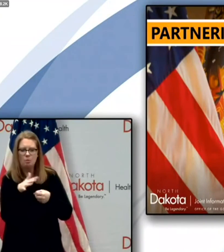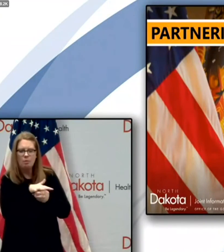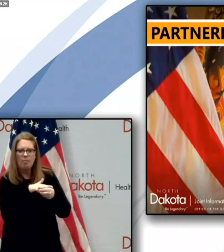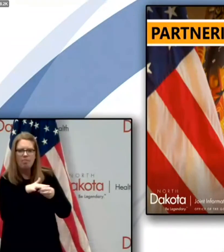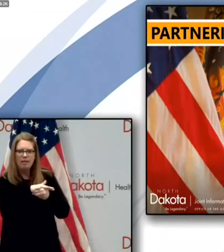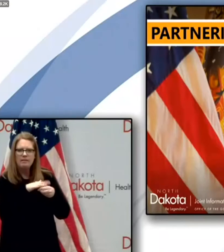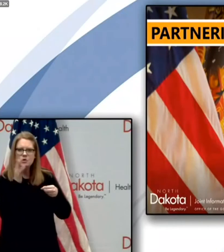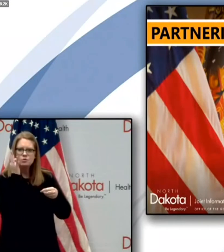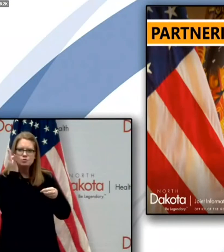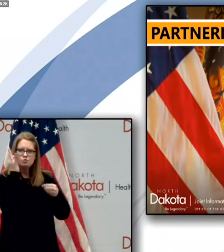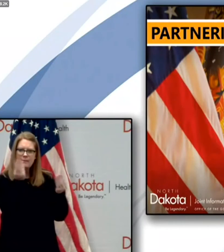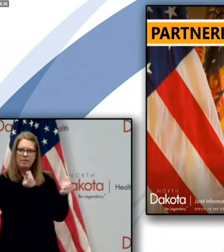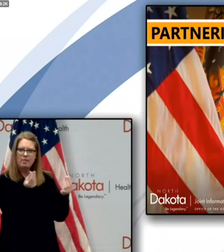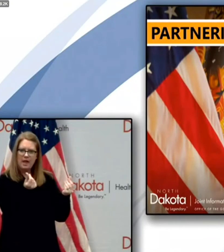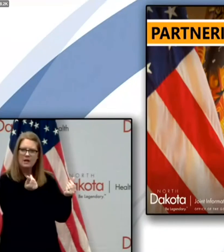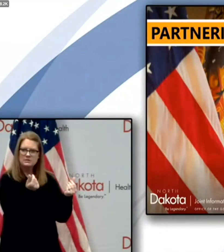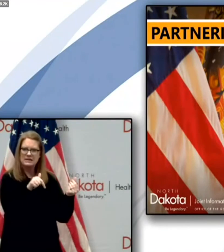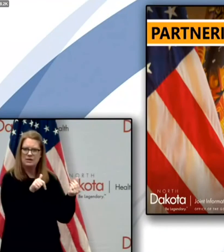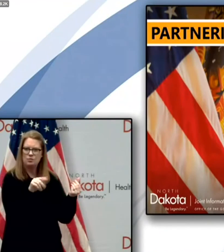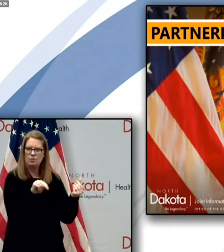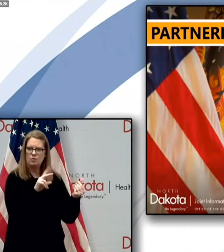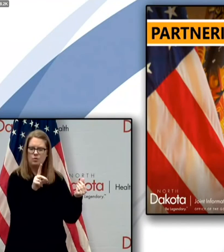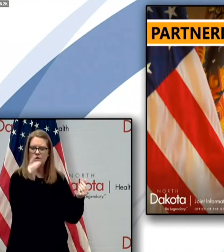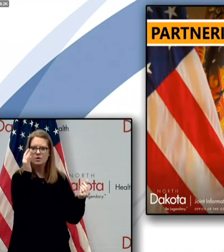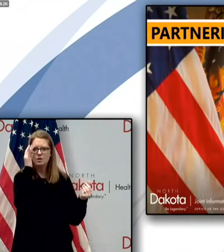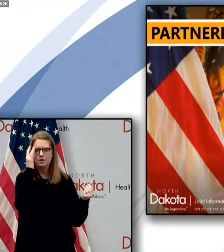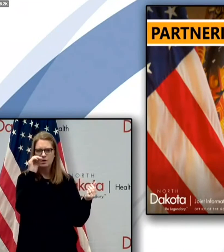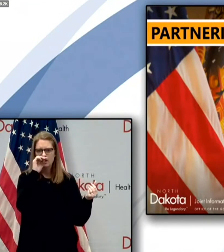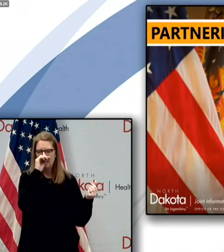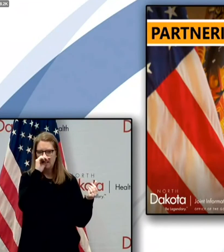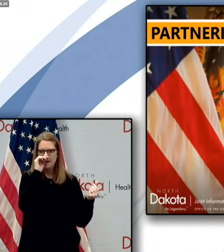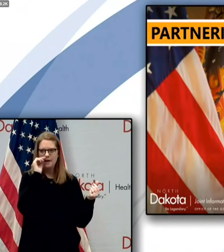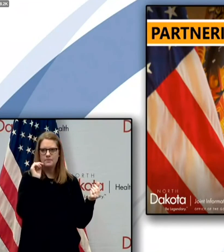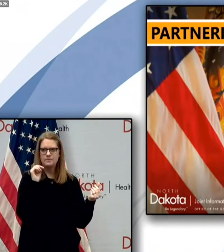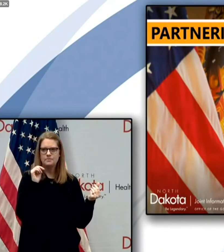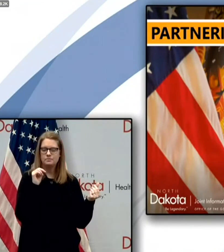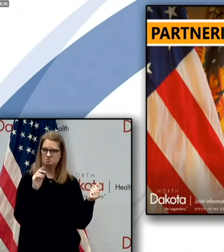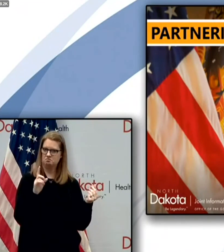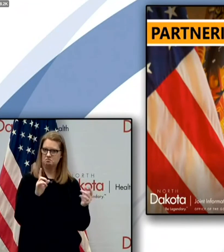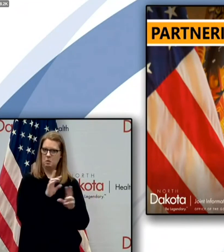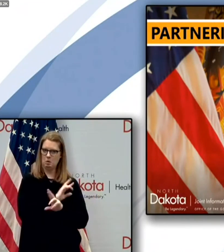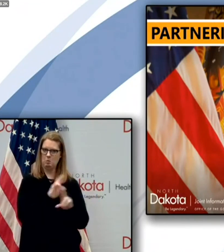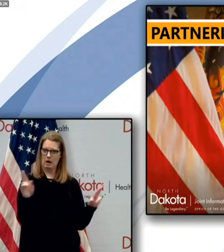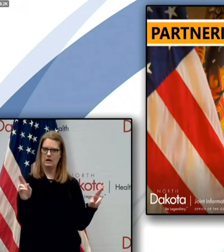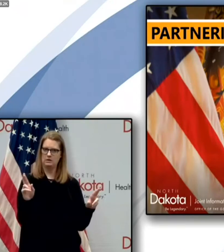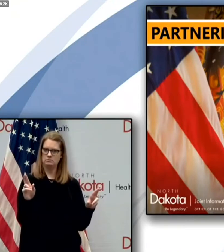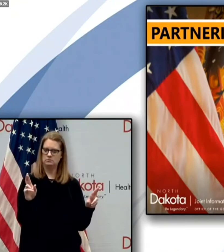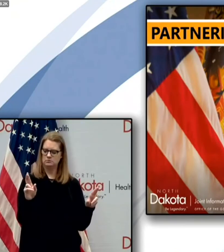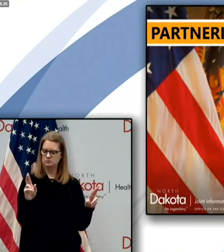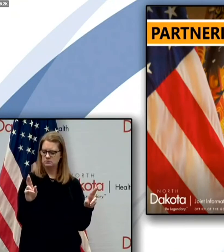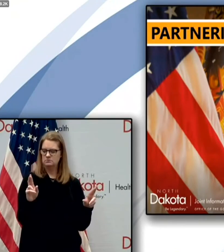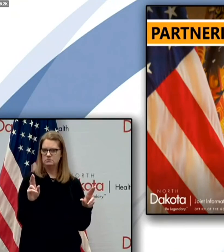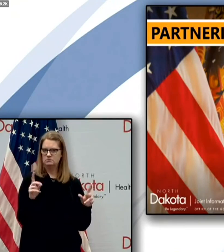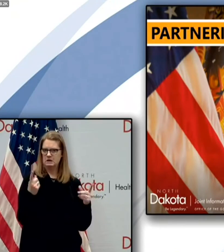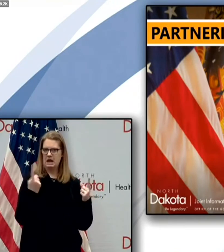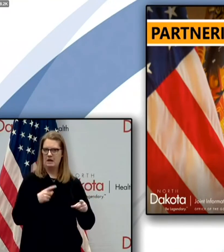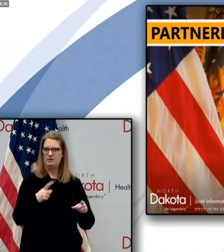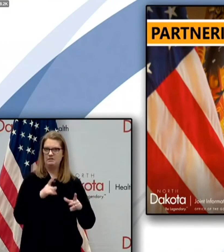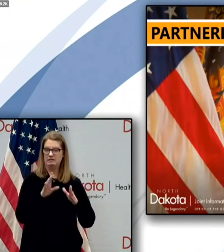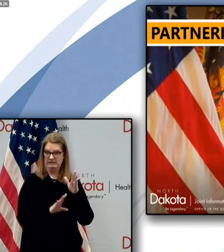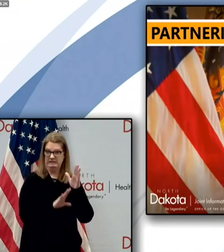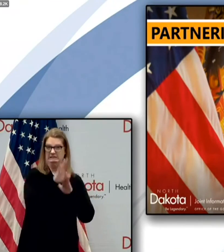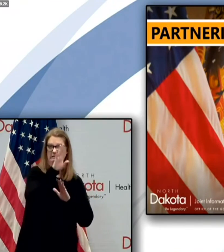tribal lands in North Dakota. And we've been working with, we're ready for if there was ever going to be a spike in any of